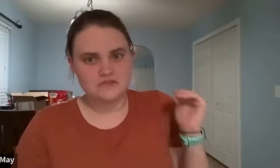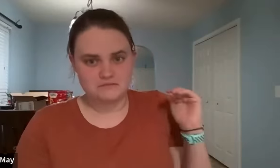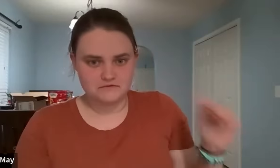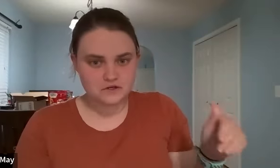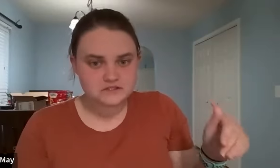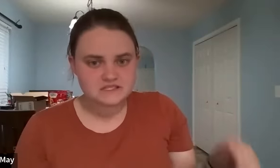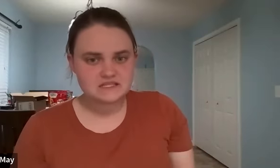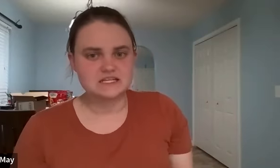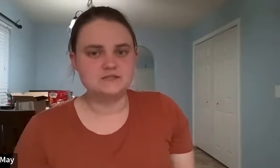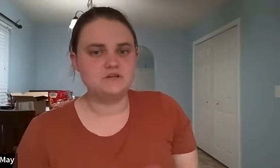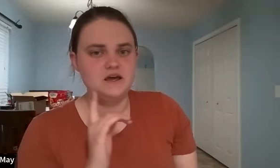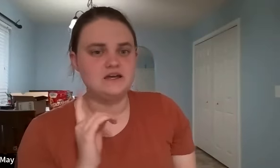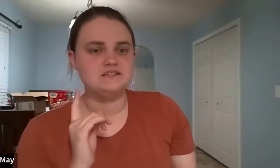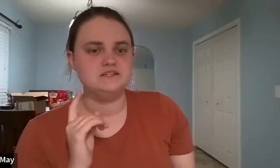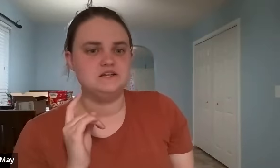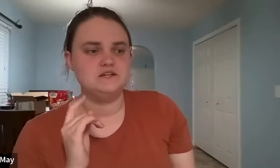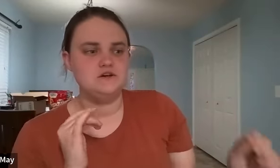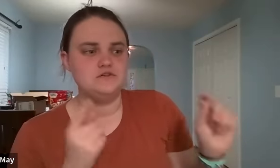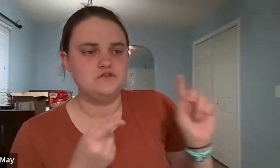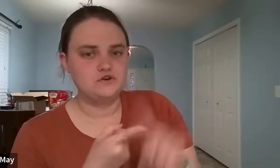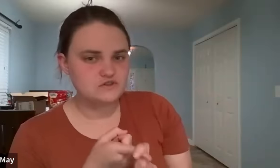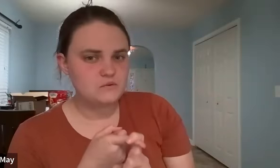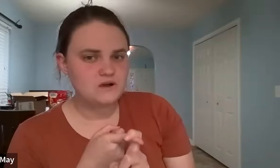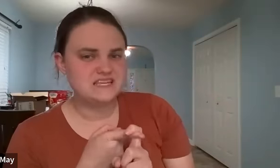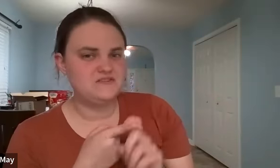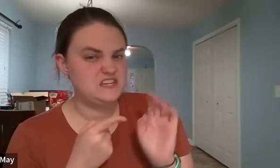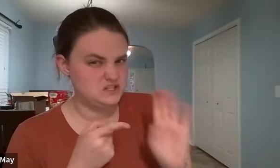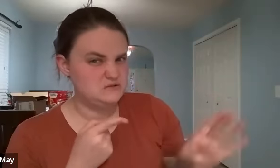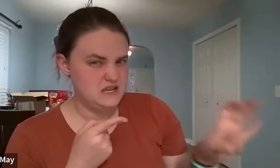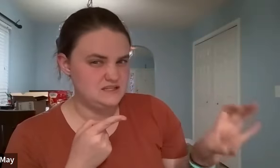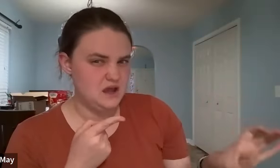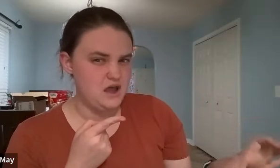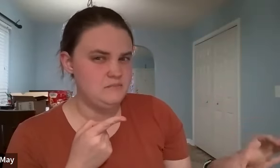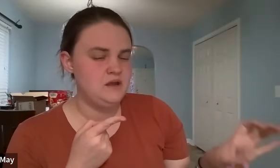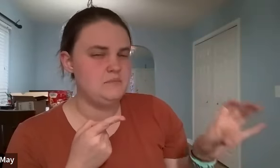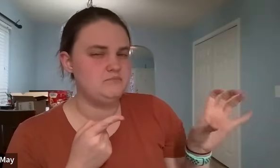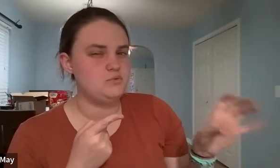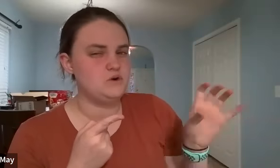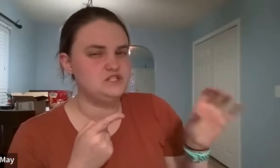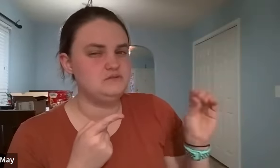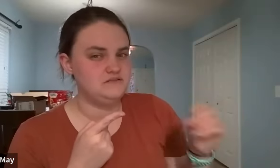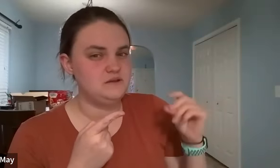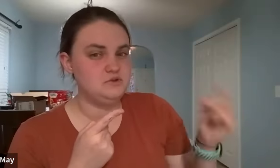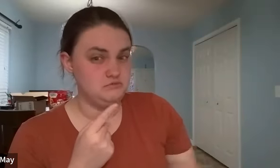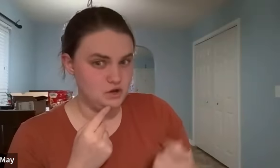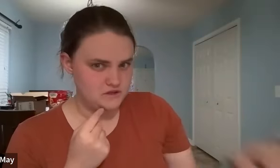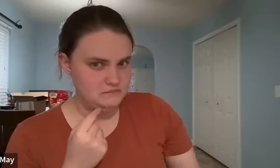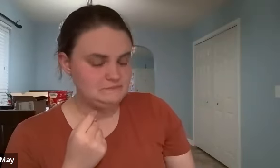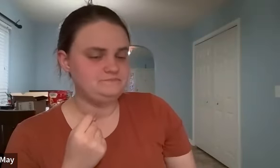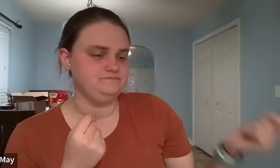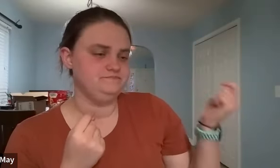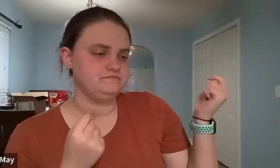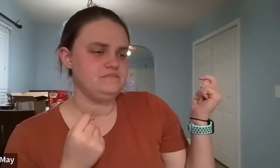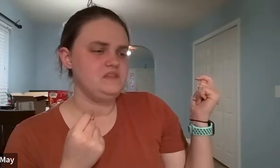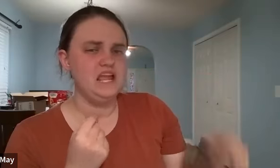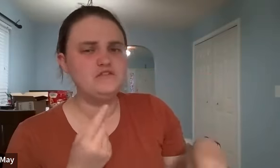them first, is because those are the ones that they do take time, but once you get them, you know them. And those